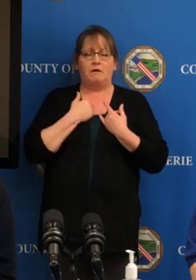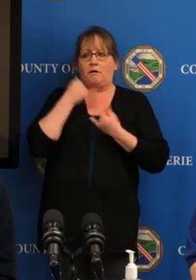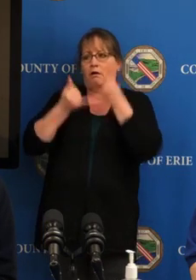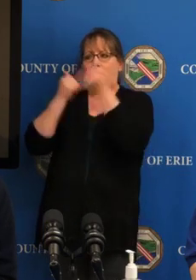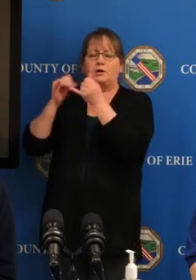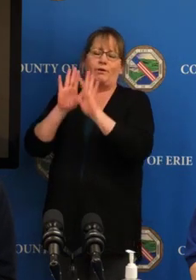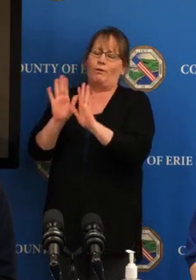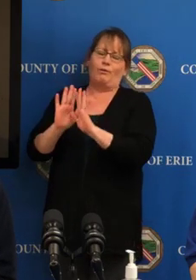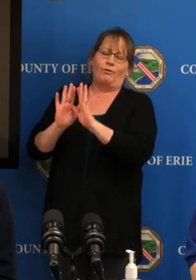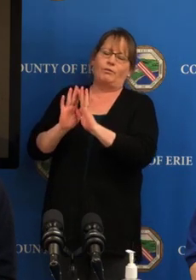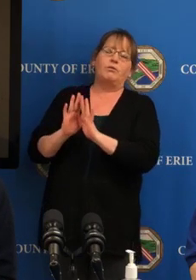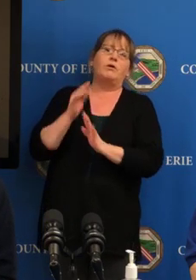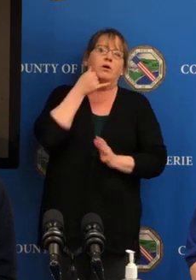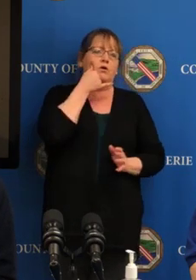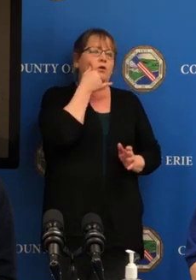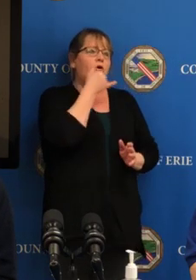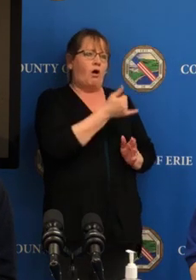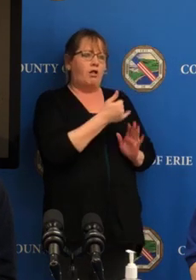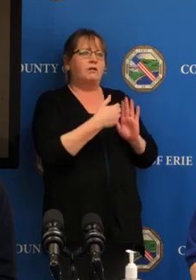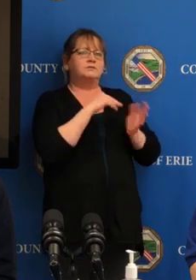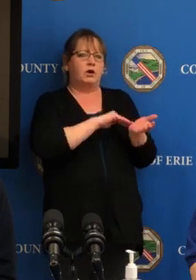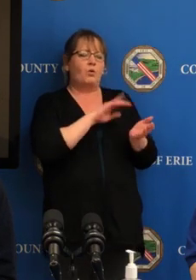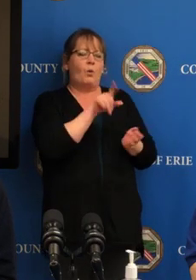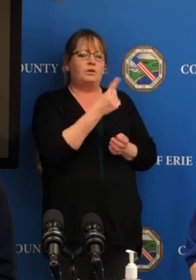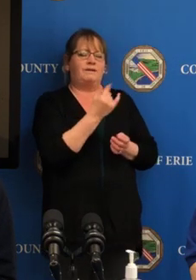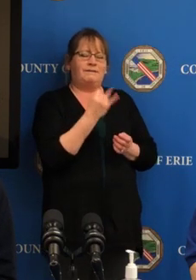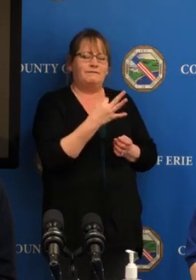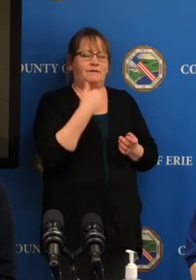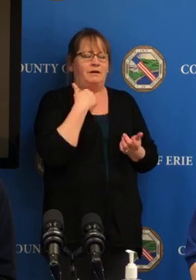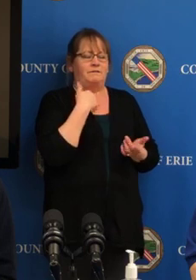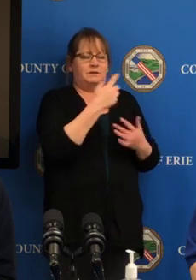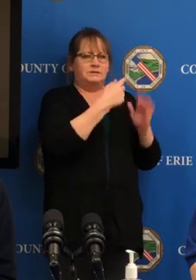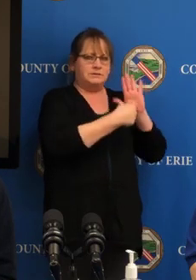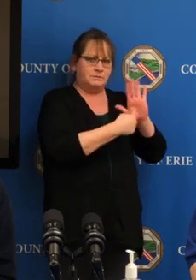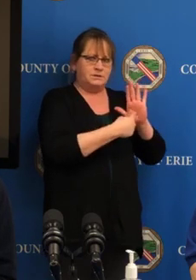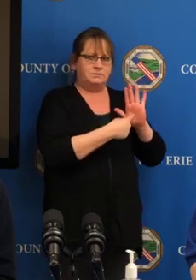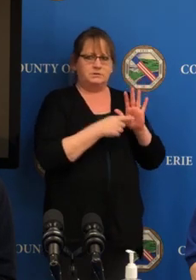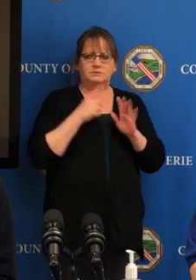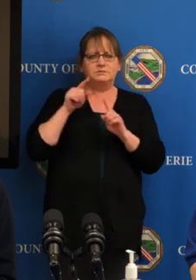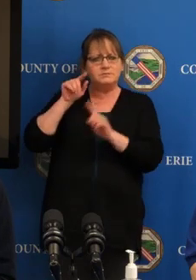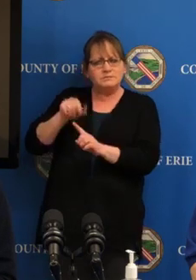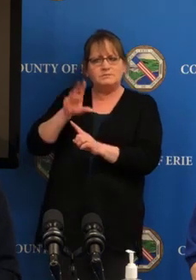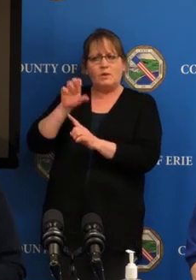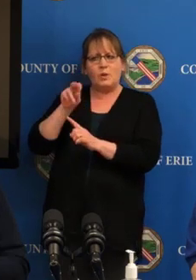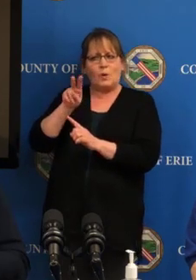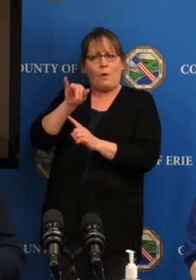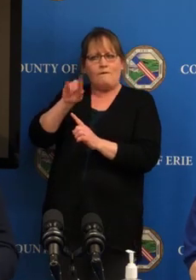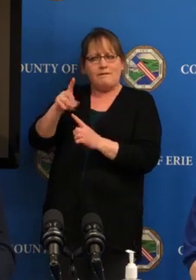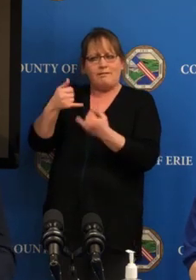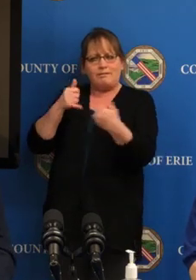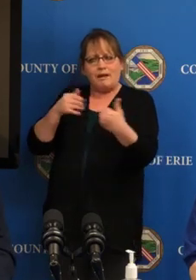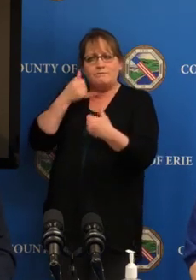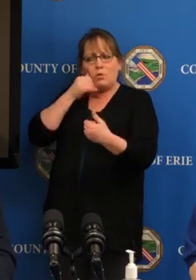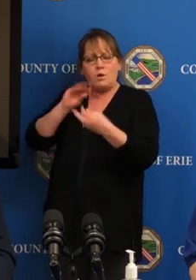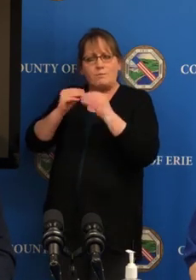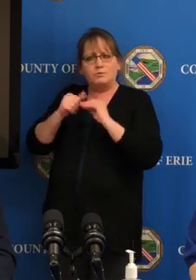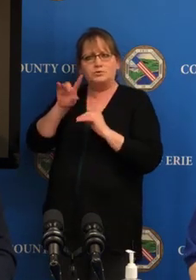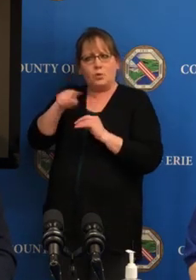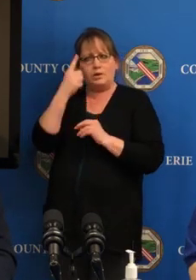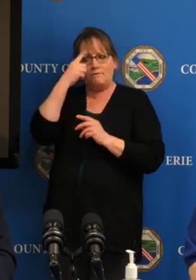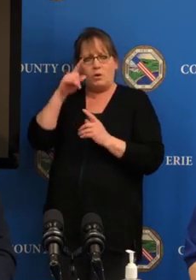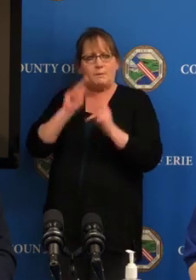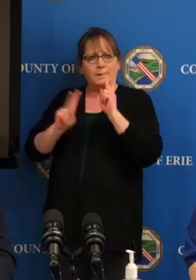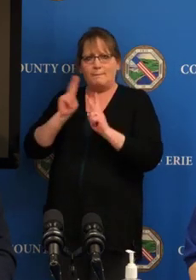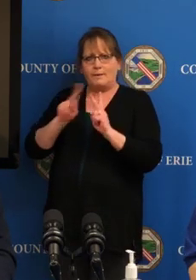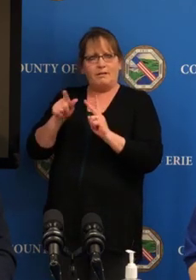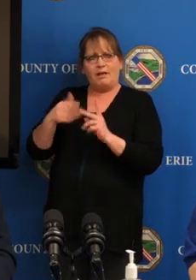should not call our hotline. That's for individuals with real health care issues. Though if you are out there, please